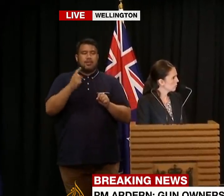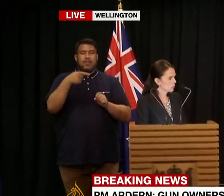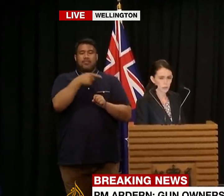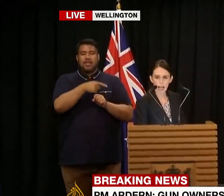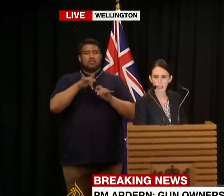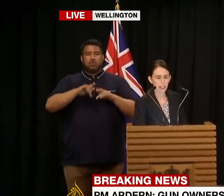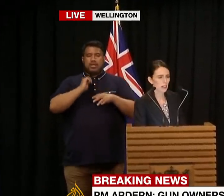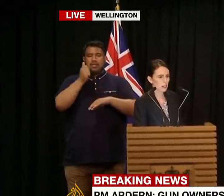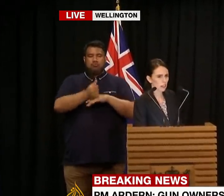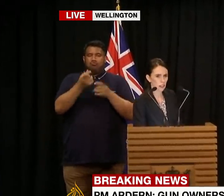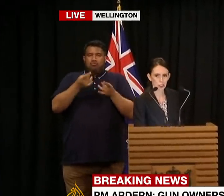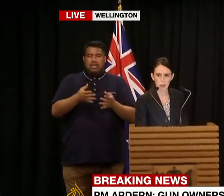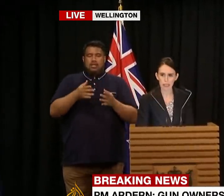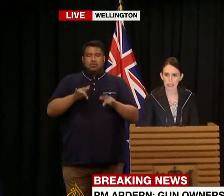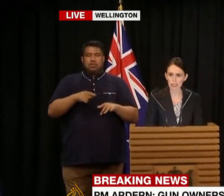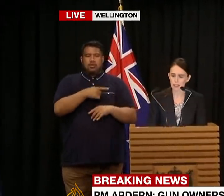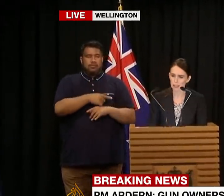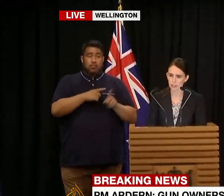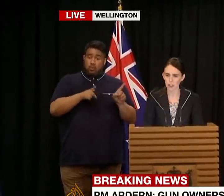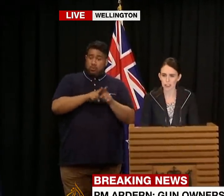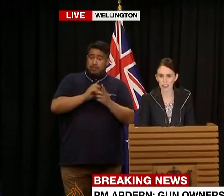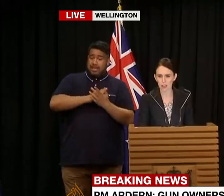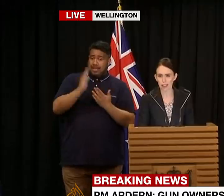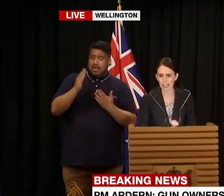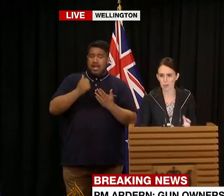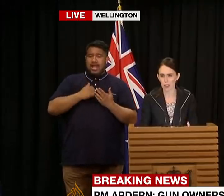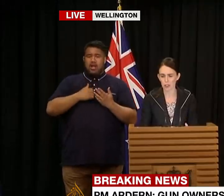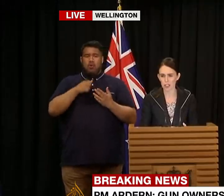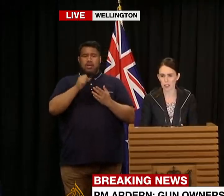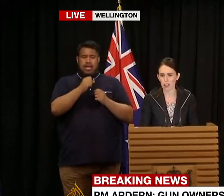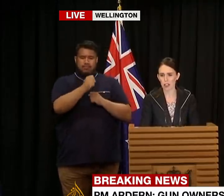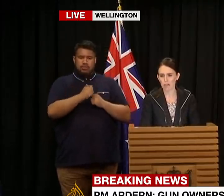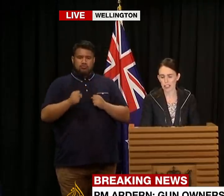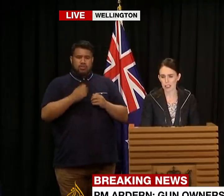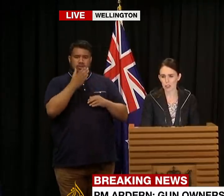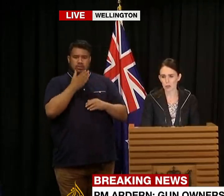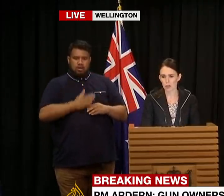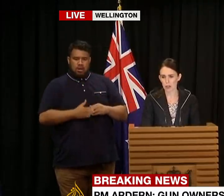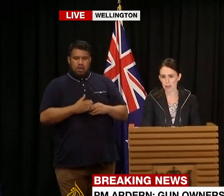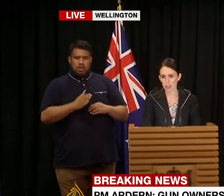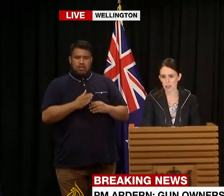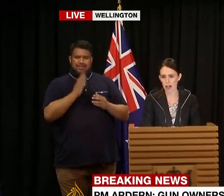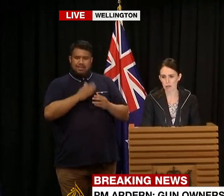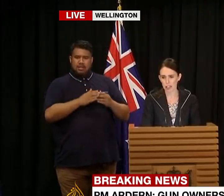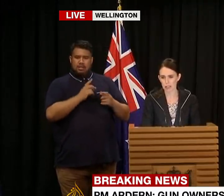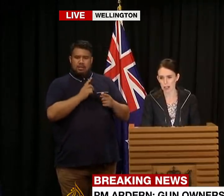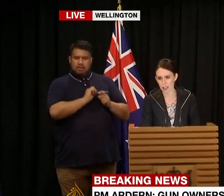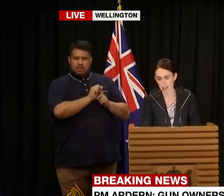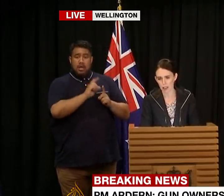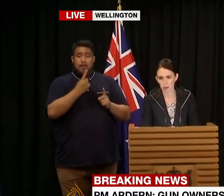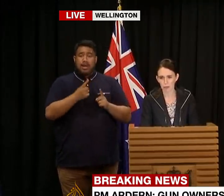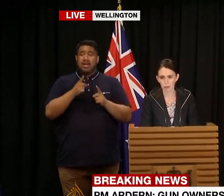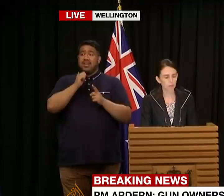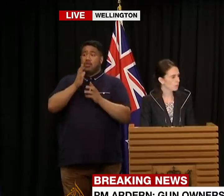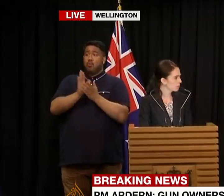not operational yet. And I think that, just to be clear, the efficiency is around the administration. Mm. Vetting is still very much face to